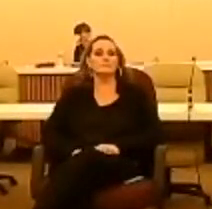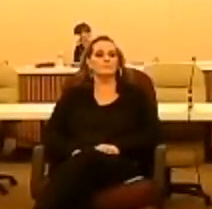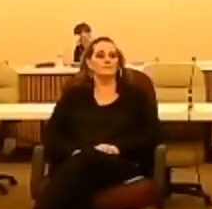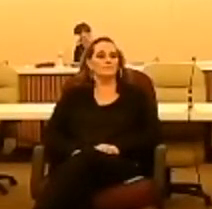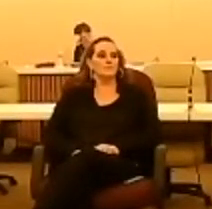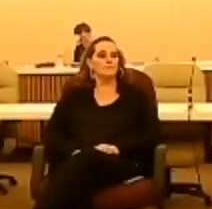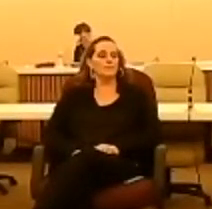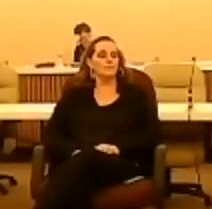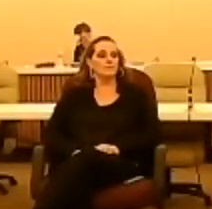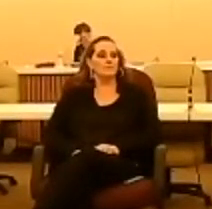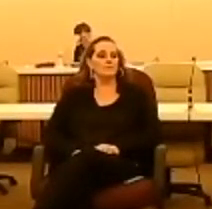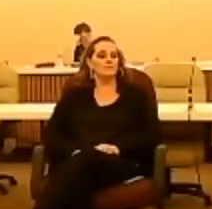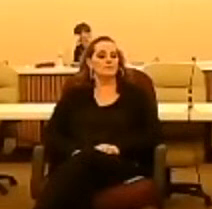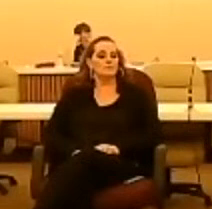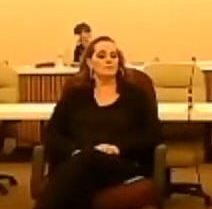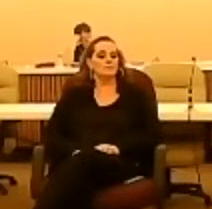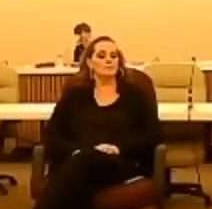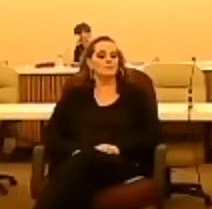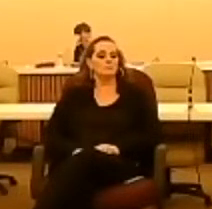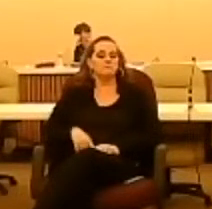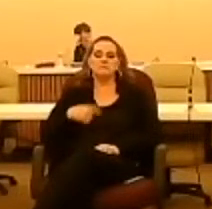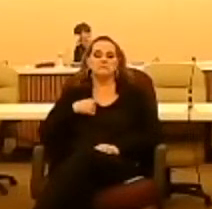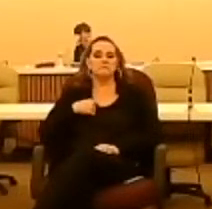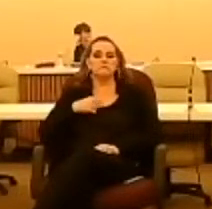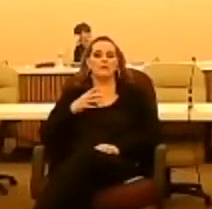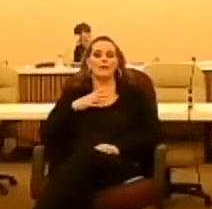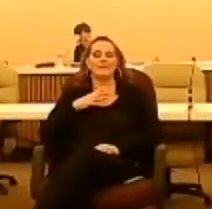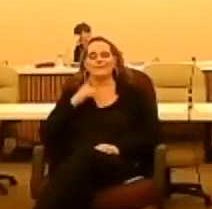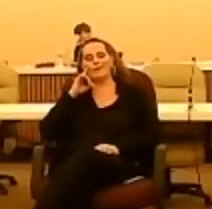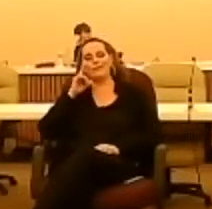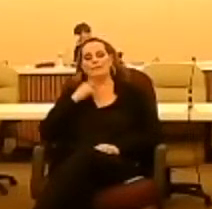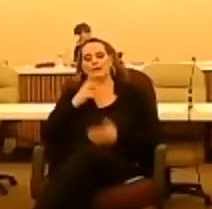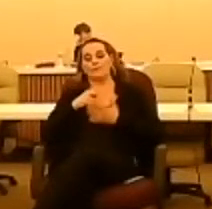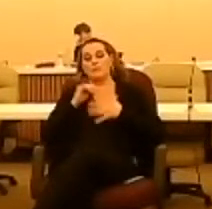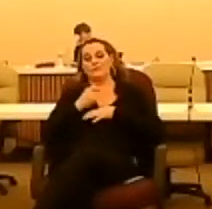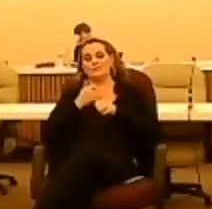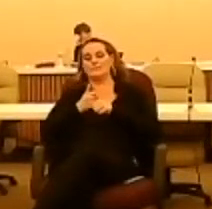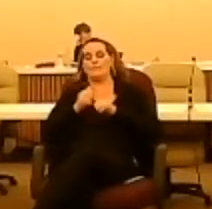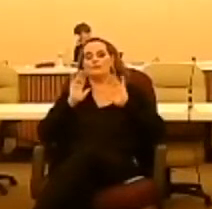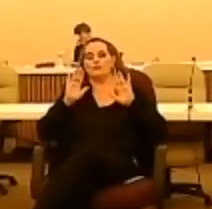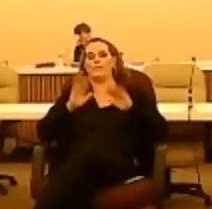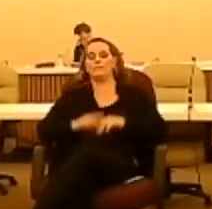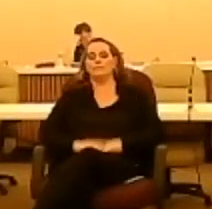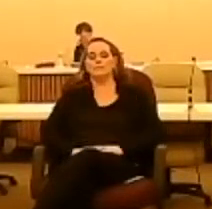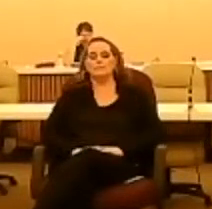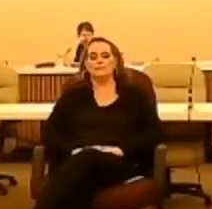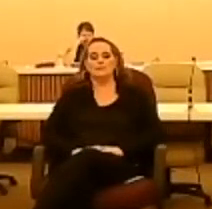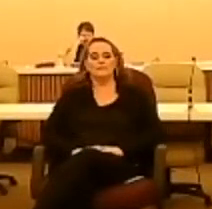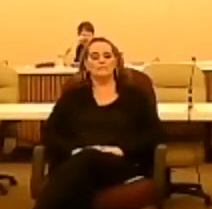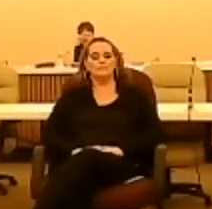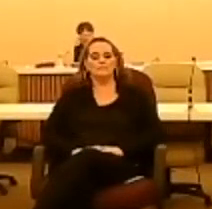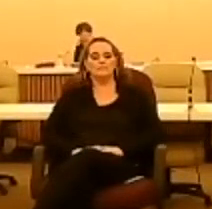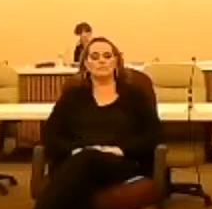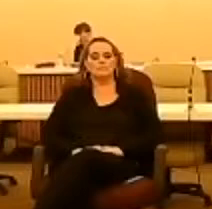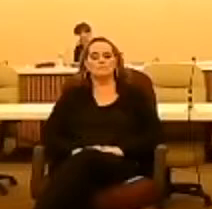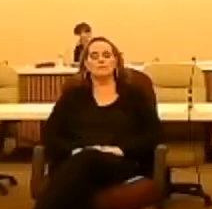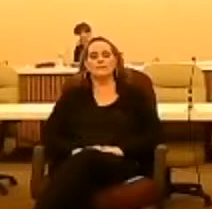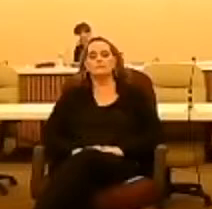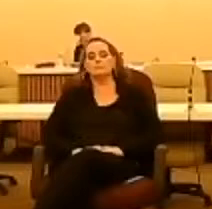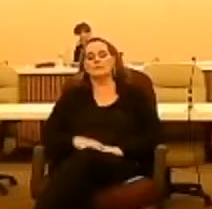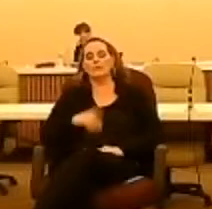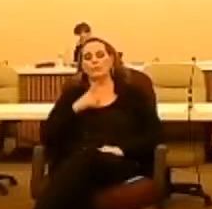No, Mr. Supervisor, I'm all set. I think it's a great project, and it'll be certainly an asset to the town once it's